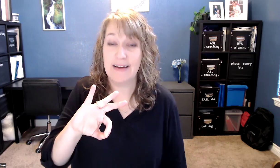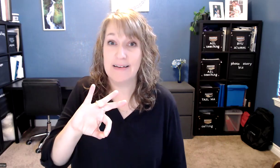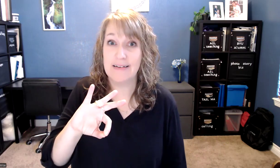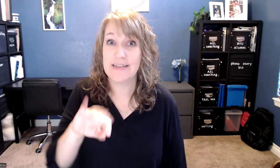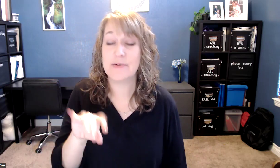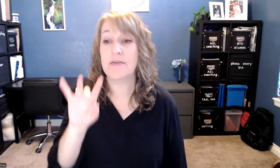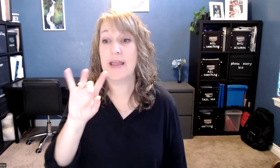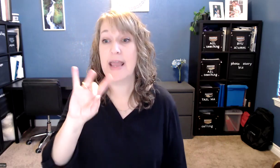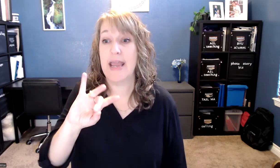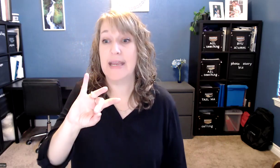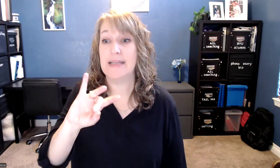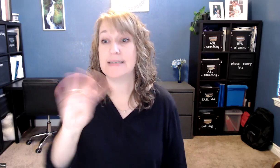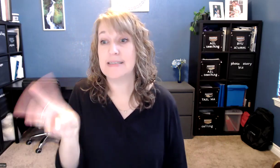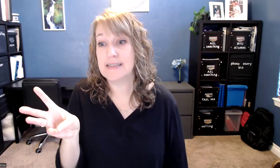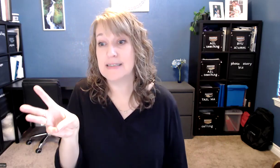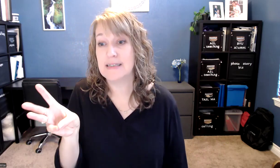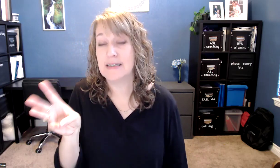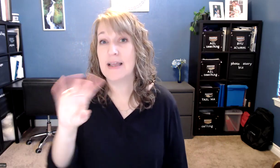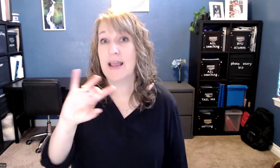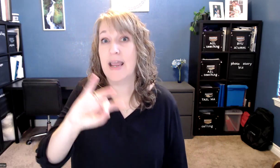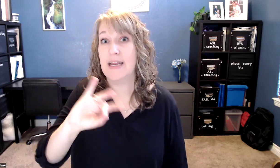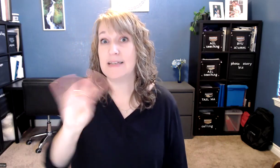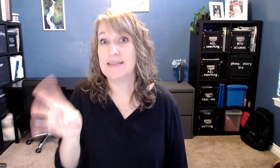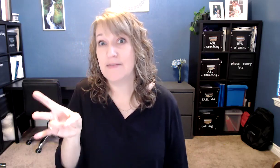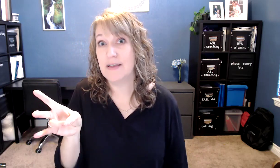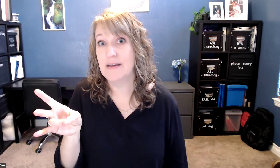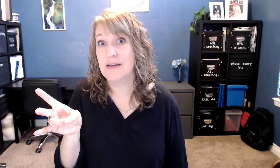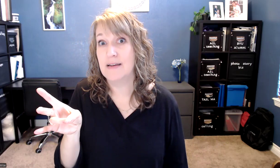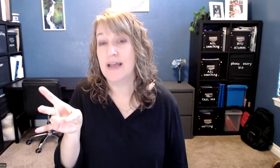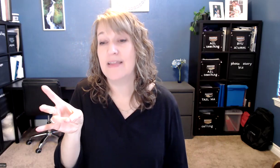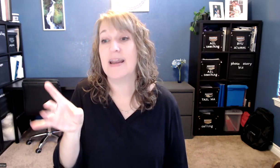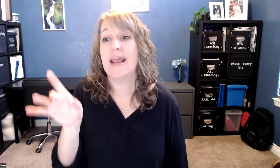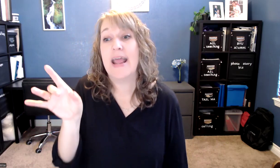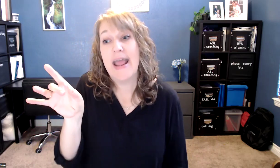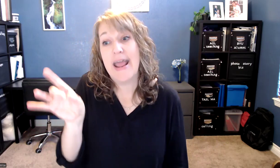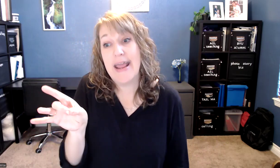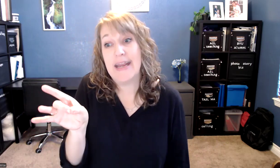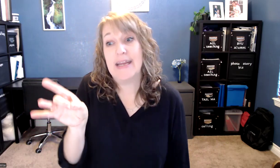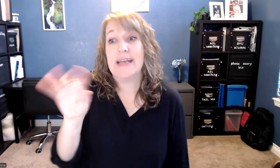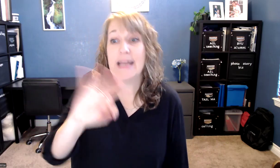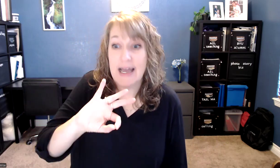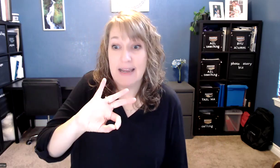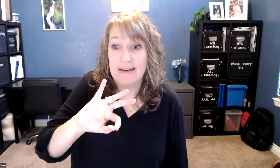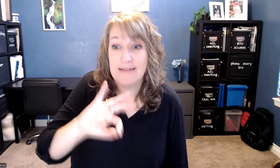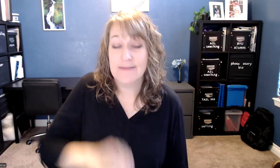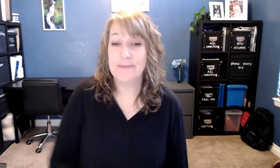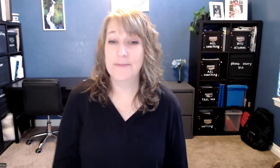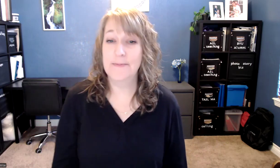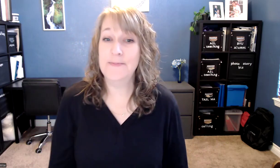89. So we have 86, 87, and then 89.